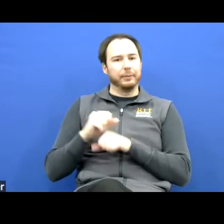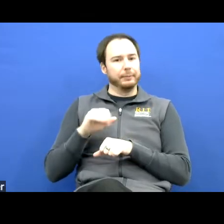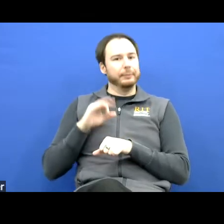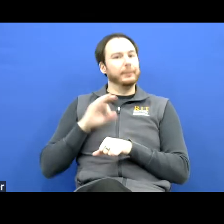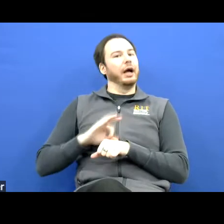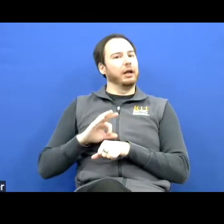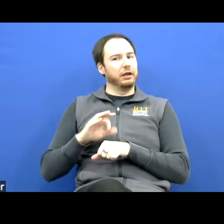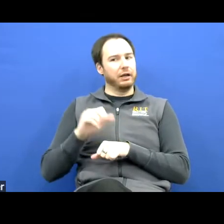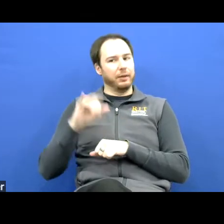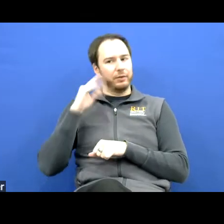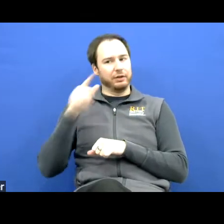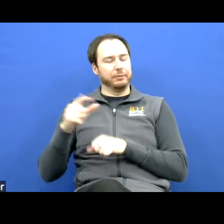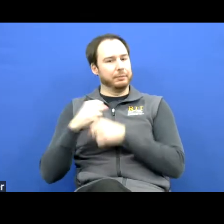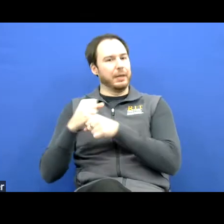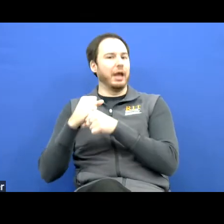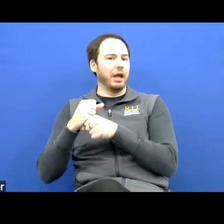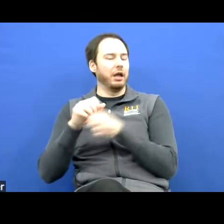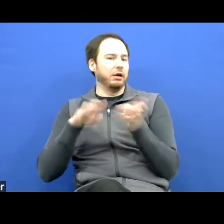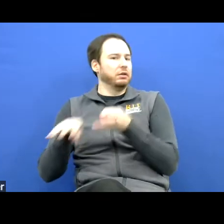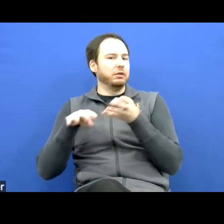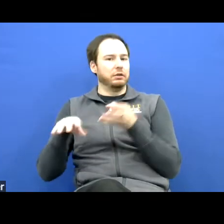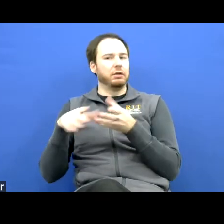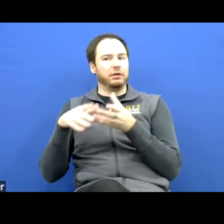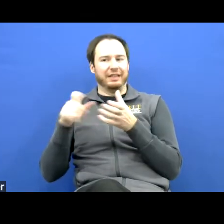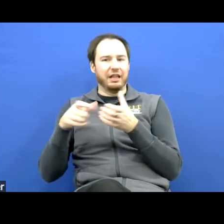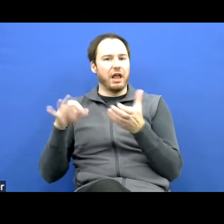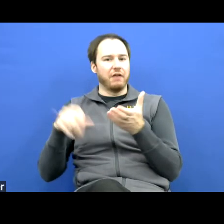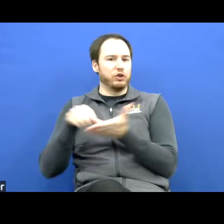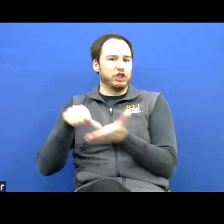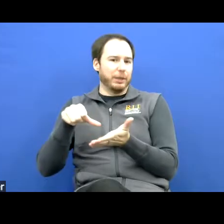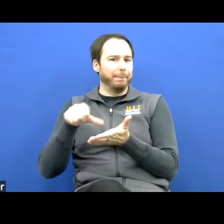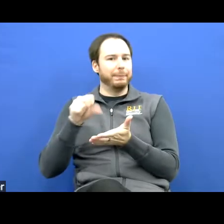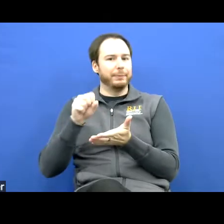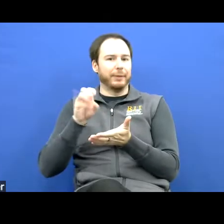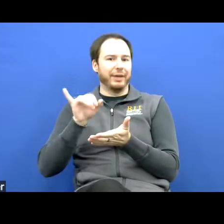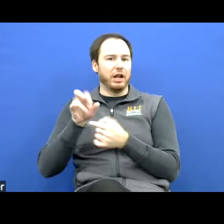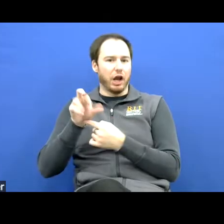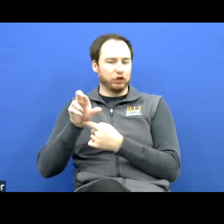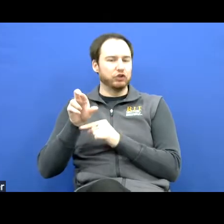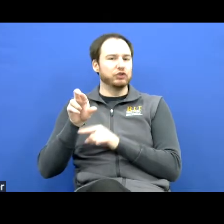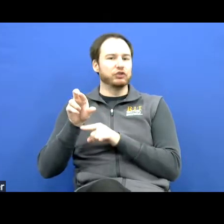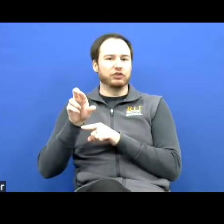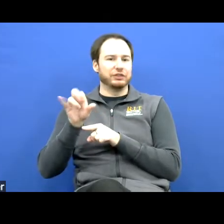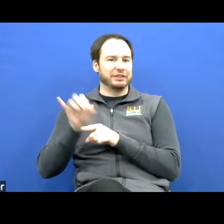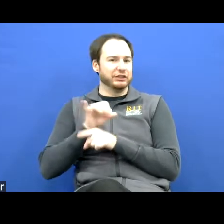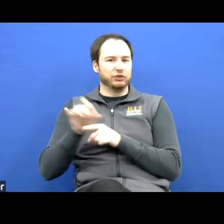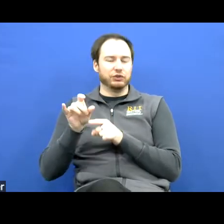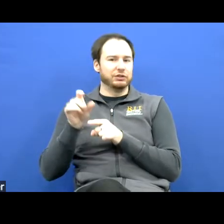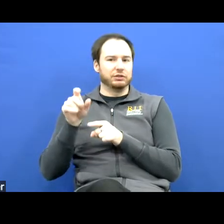benefiting from it because of the high demand on the chips is the semiconductor industry.